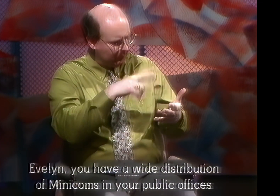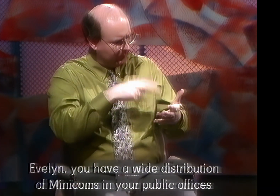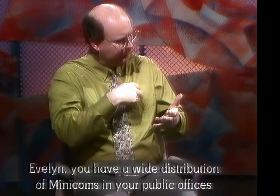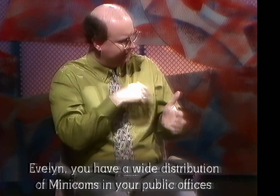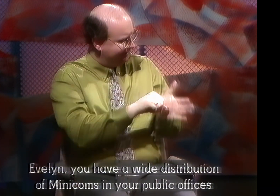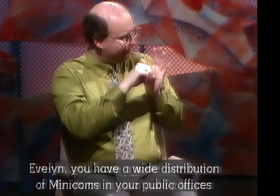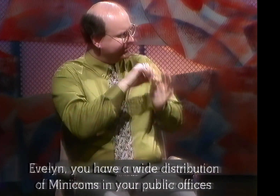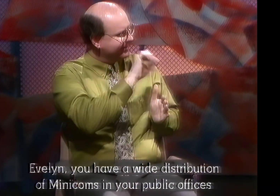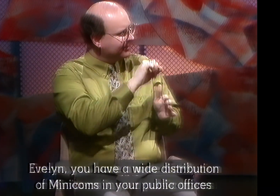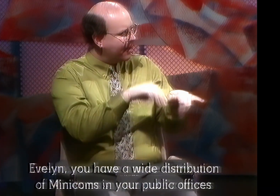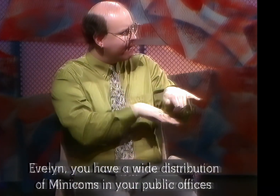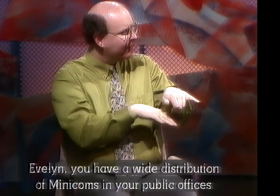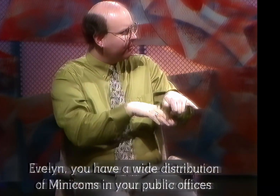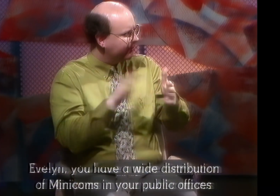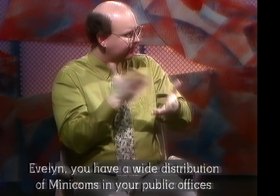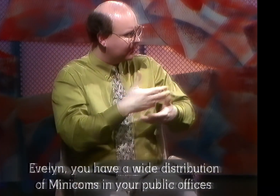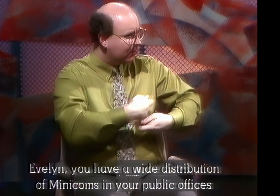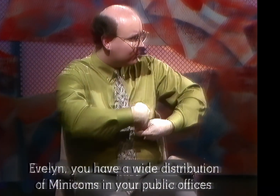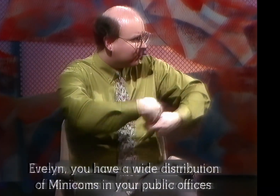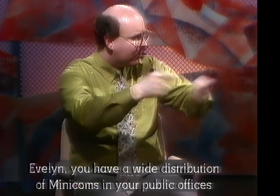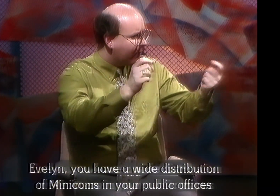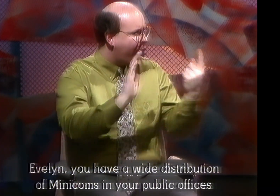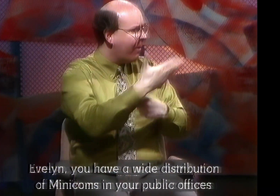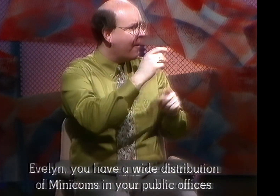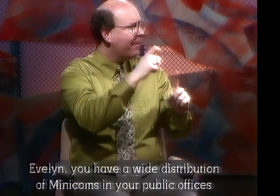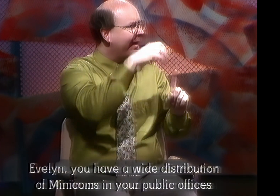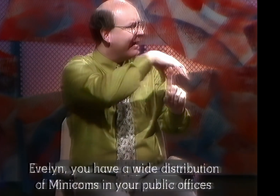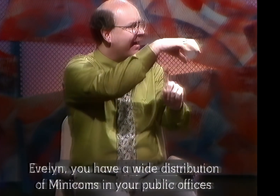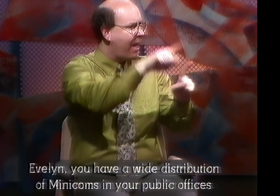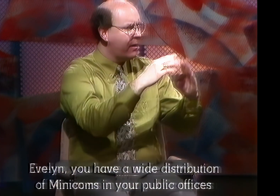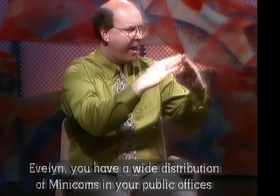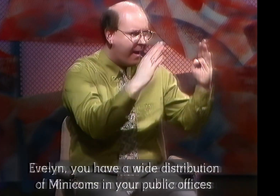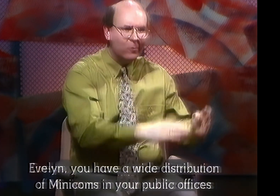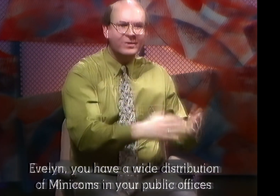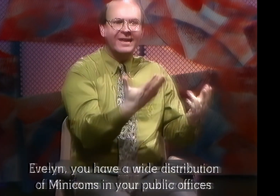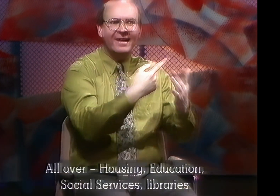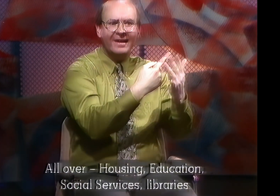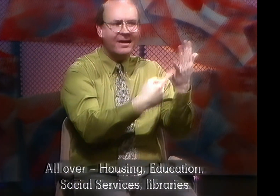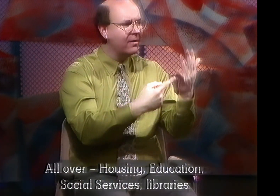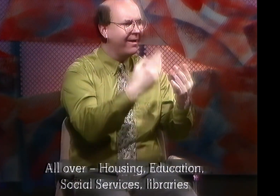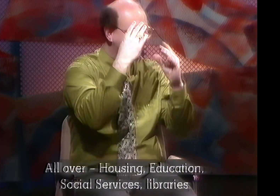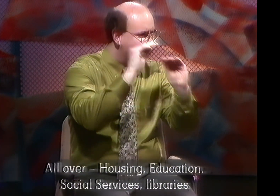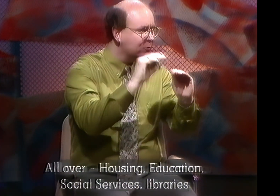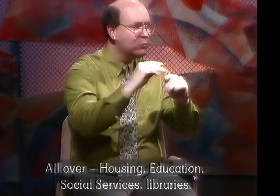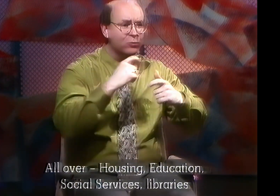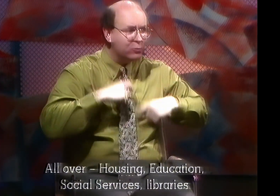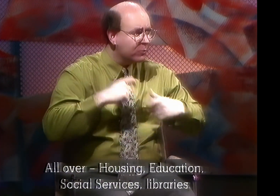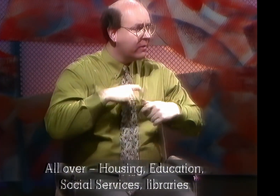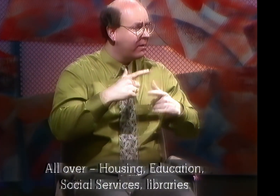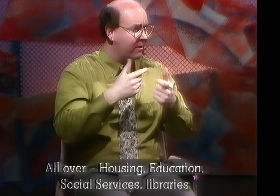Evelyn, I've read something that impressed me, the fact that you have such a wide distribution of minicoms in your public offices, all over. Housing, education,